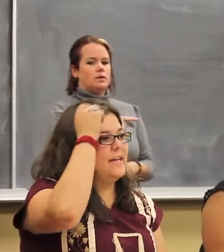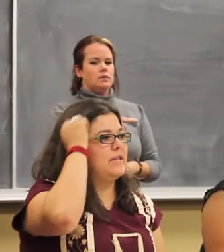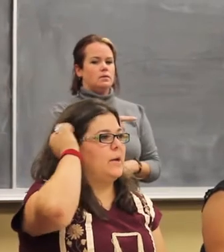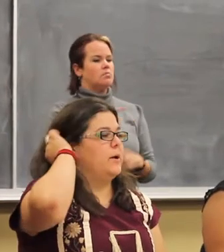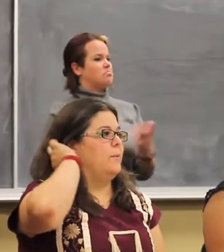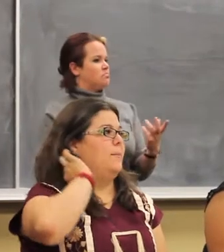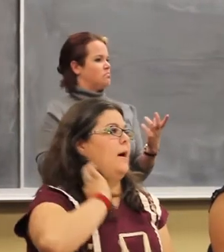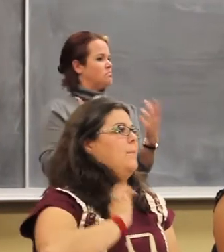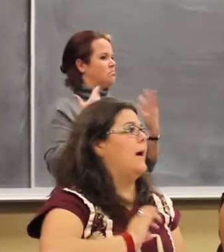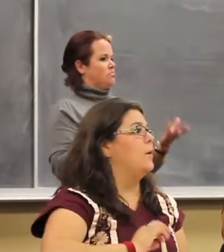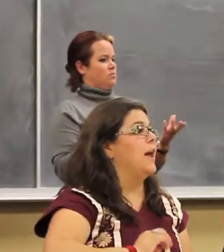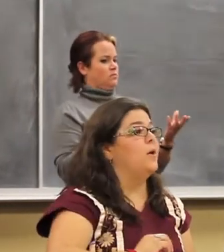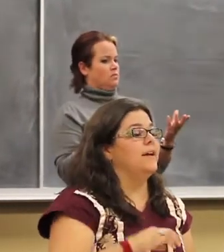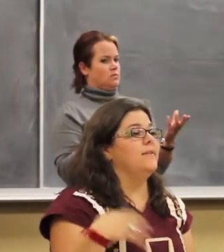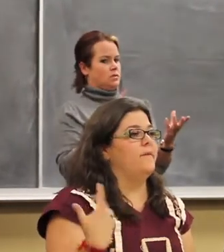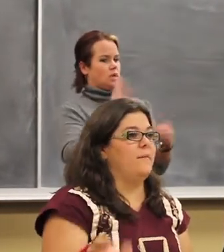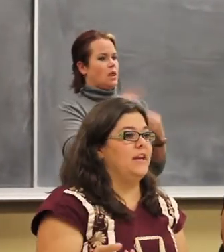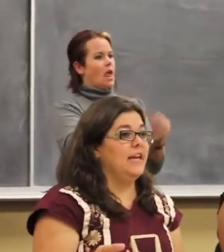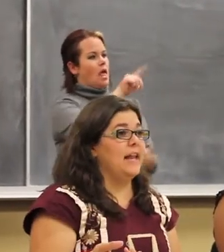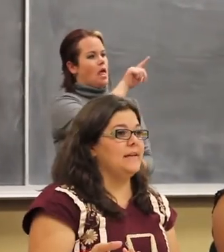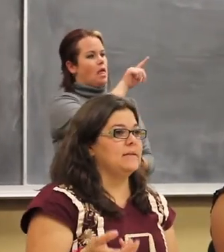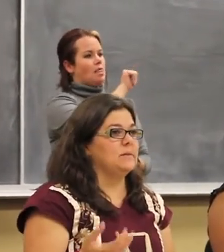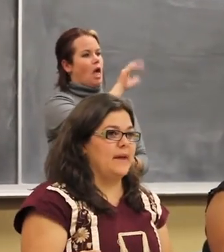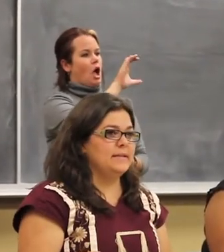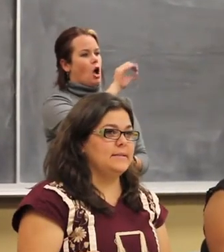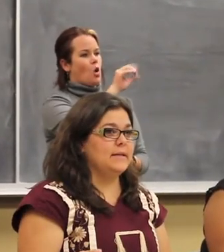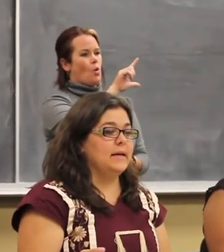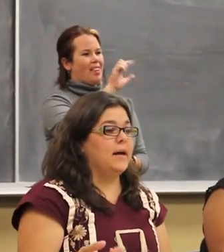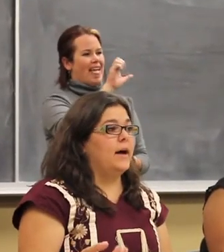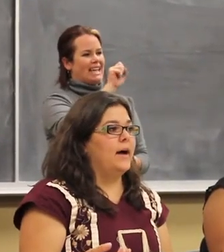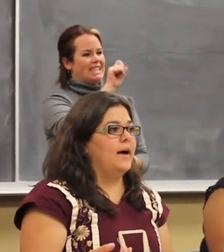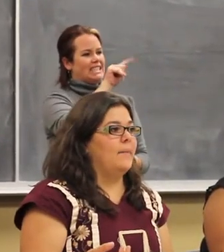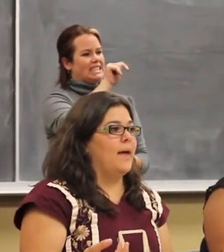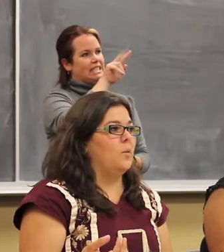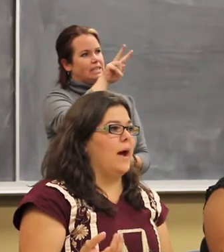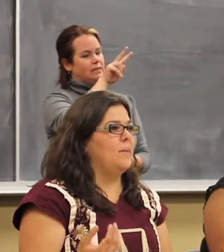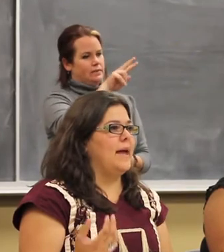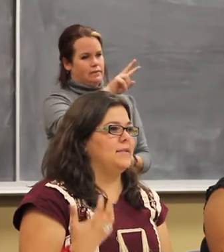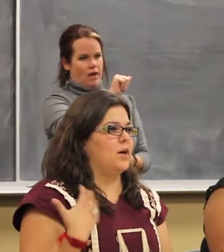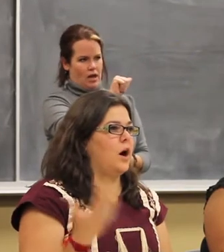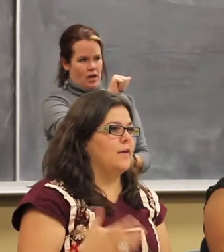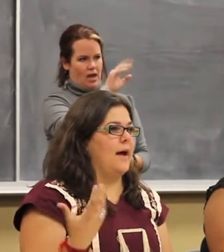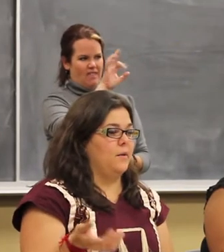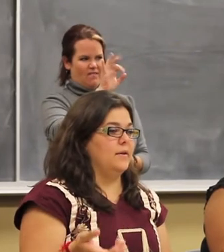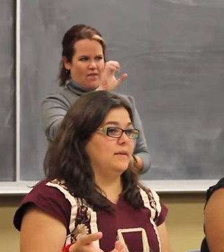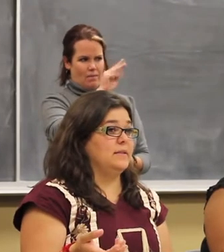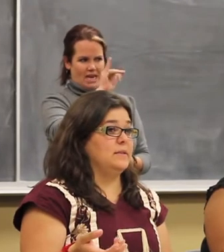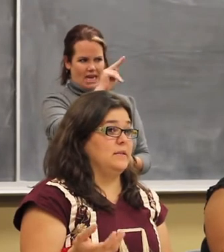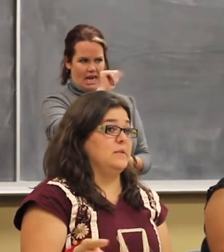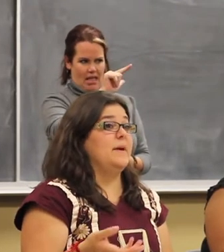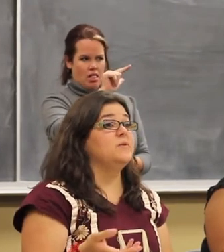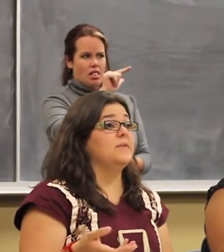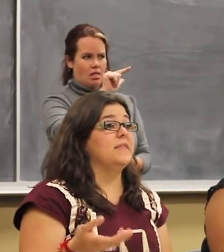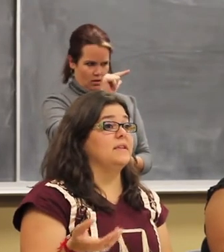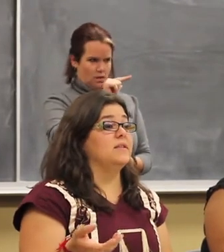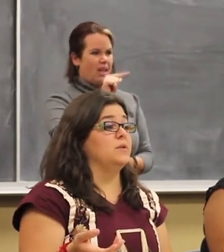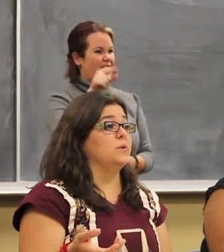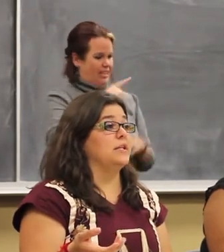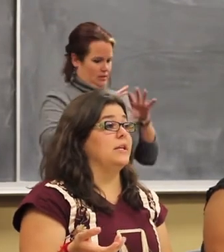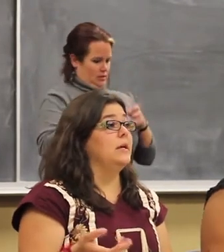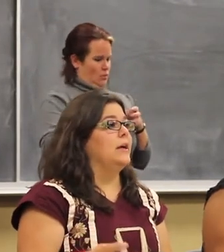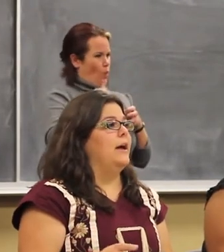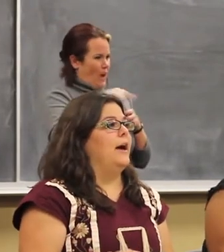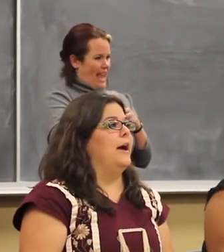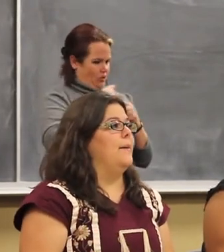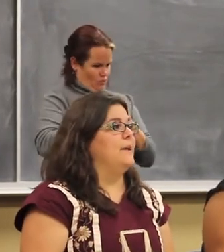I'm going to go ahead and talk a little bit about La Colectiva Femenil as a space and why we had to carve out this space within the